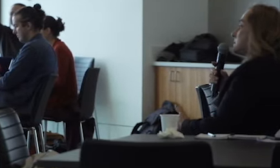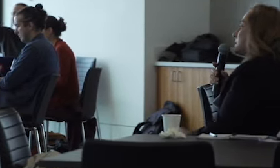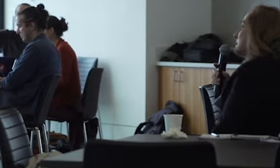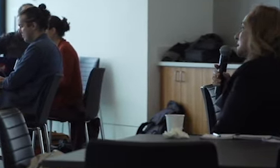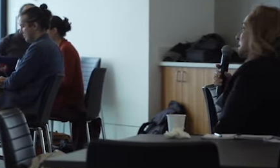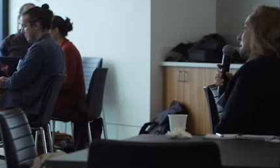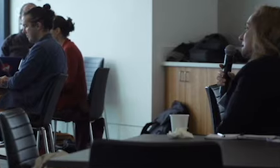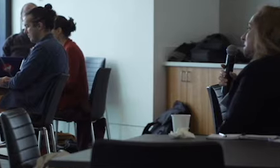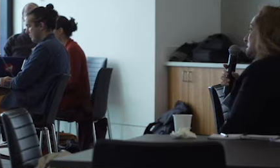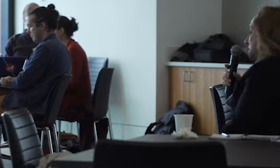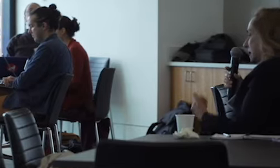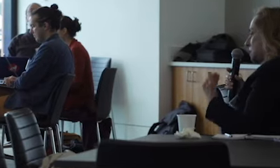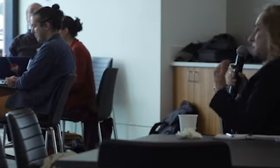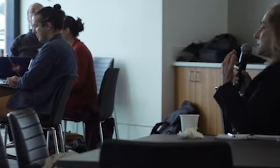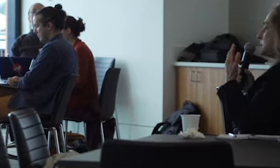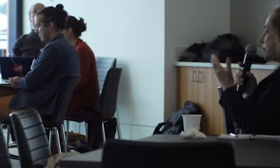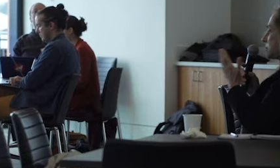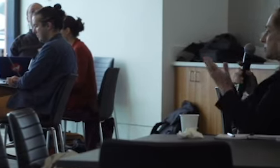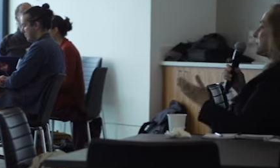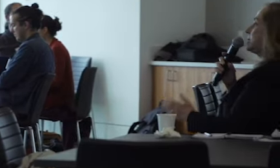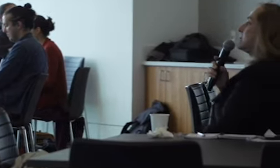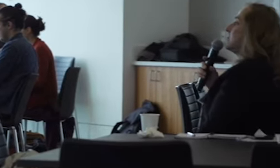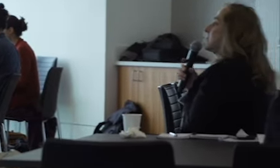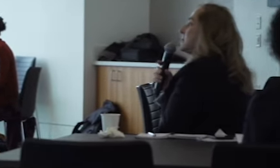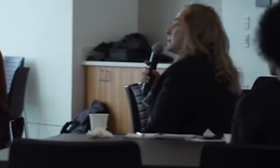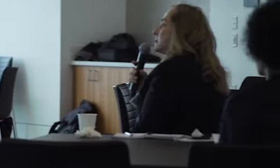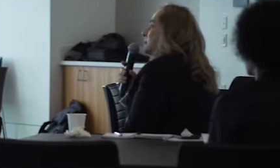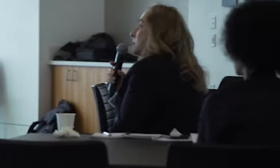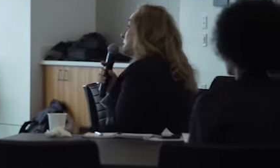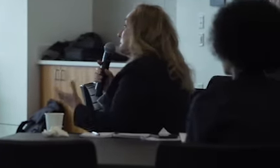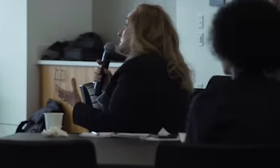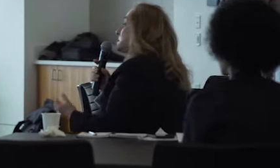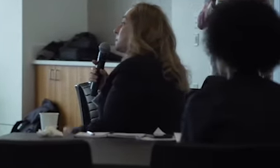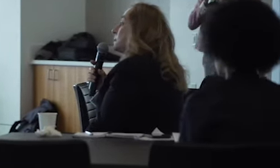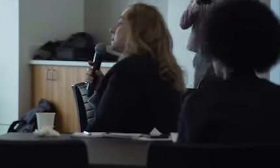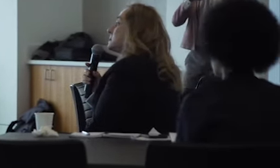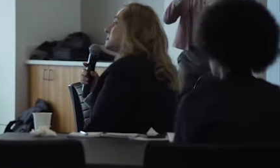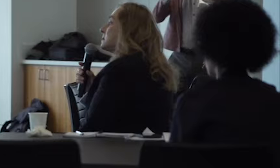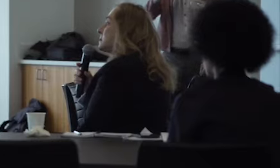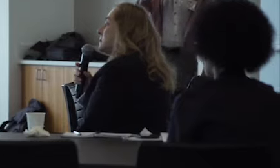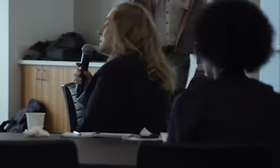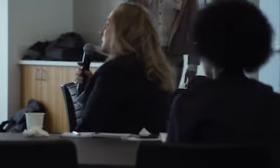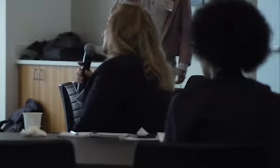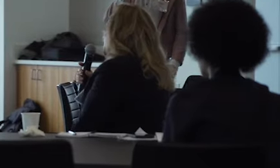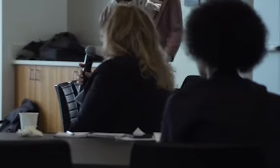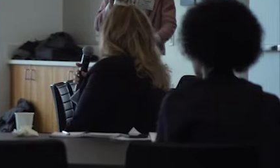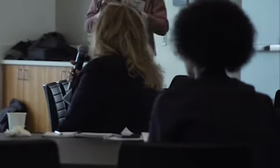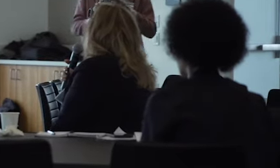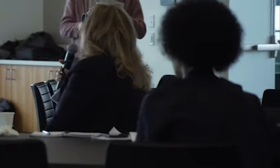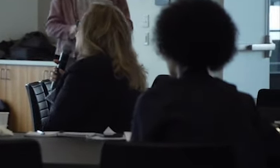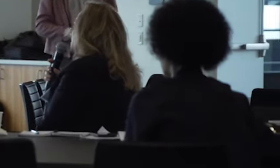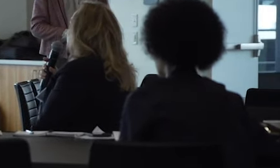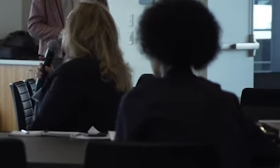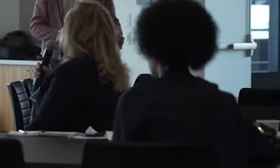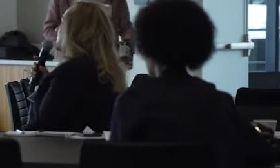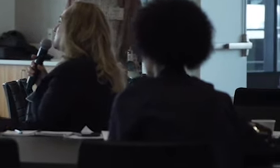and entering the actual BART train. And I think I would love to see priorities on that because the BART